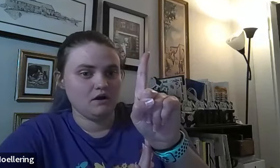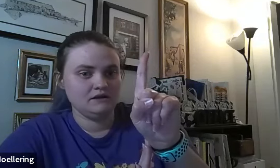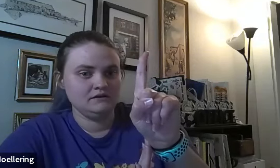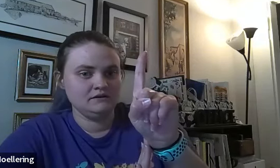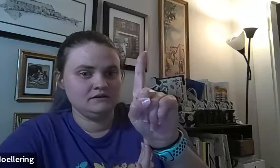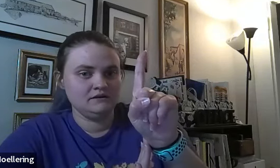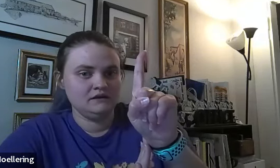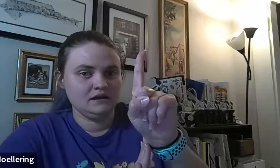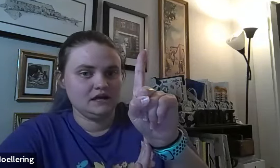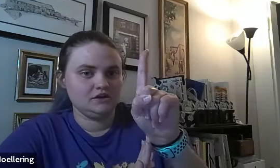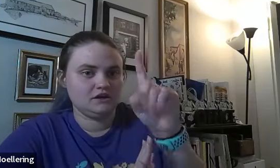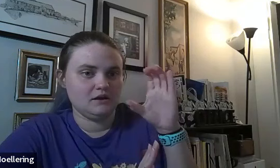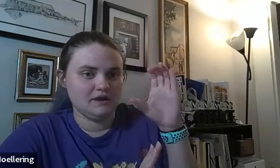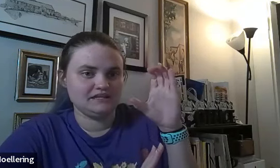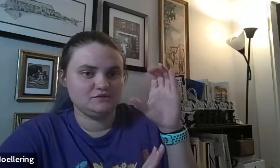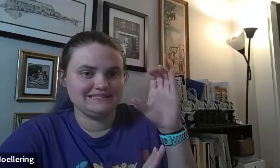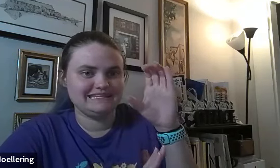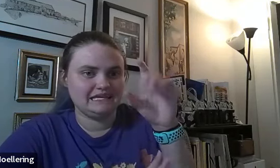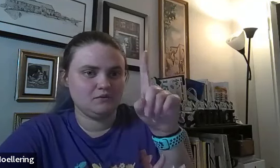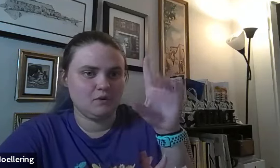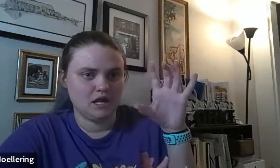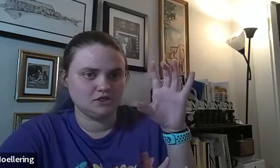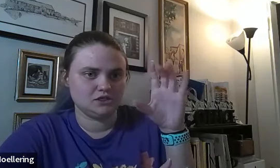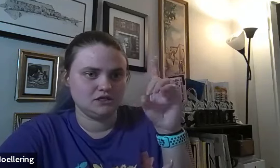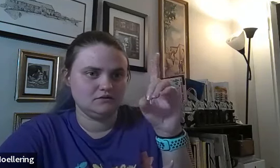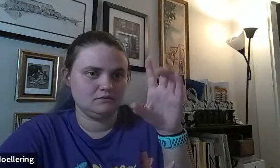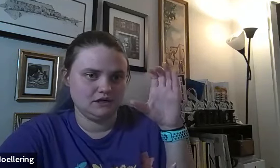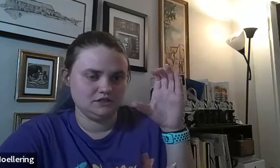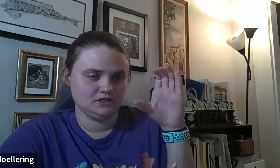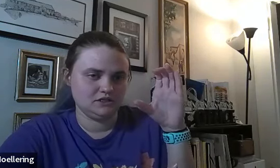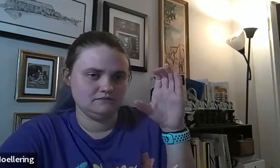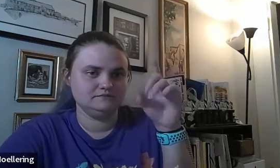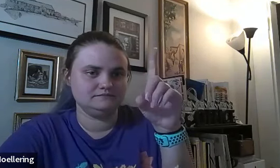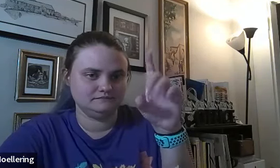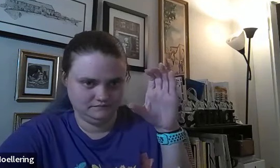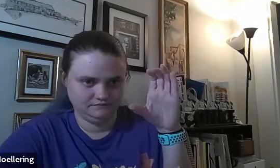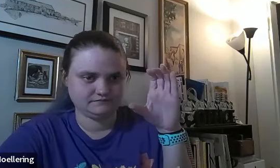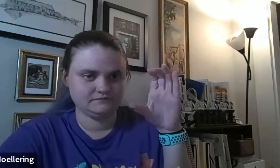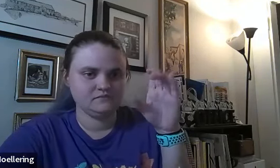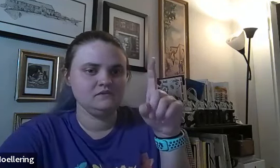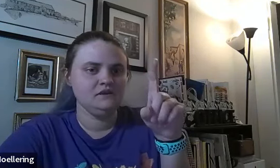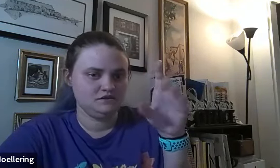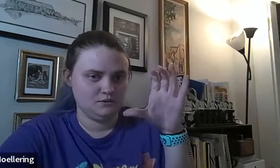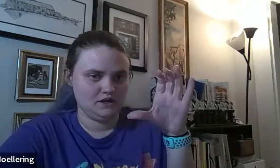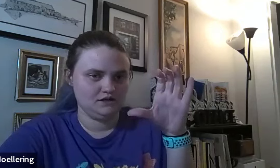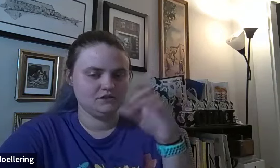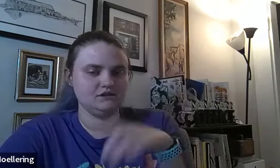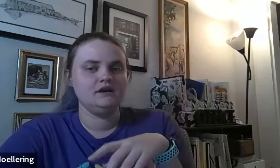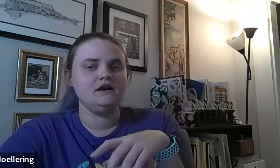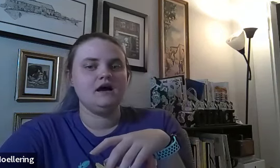1 and you're going to come back into a C, 100, 100. So 100.